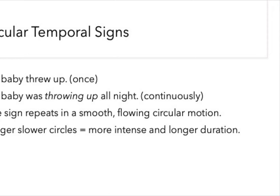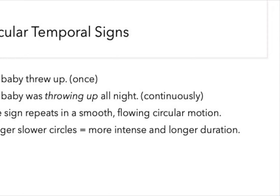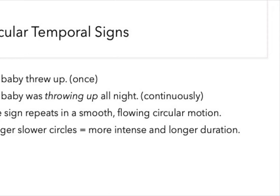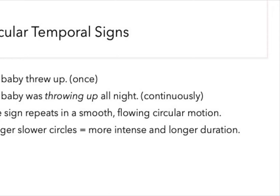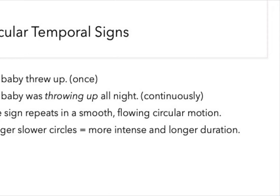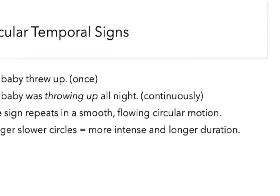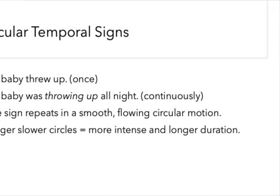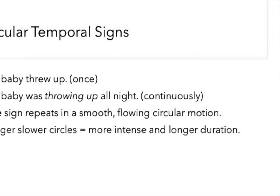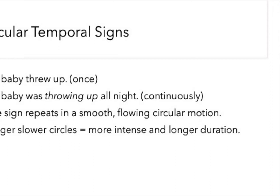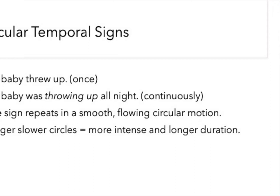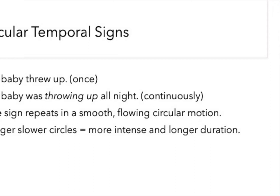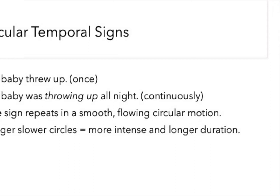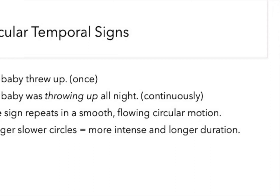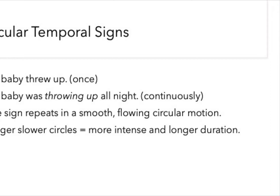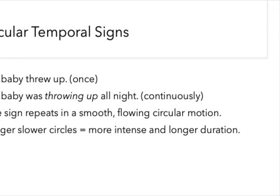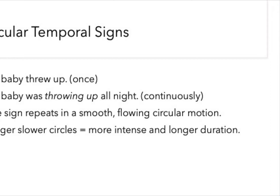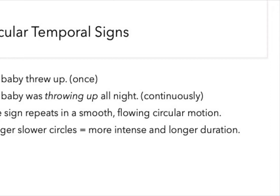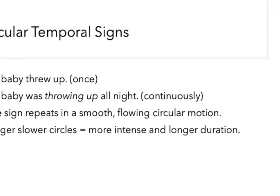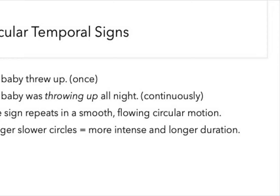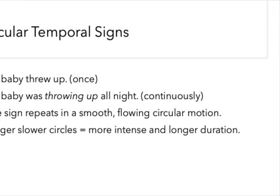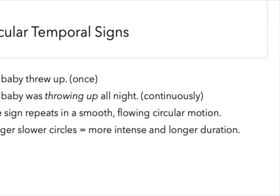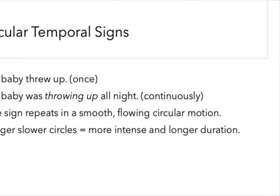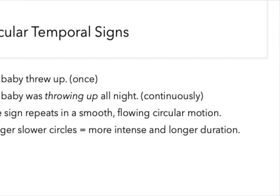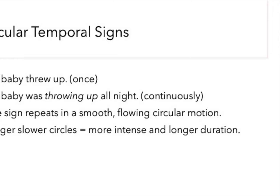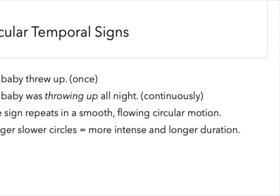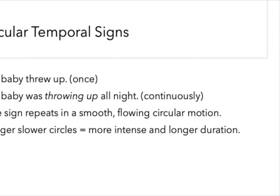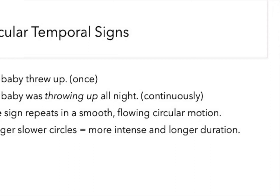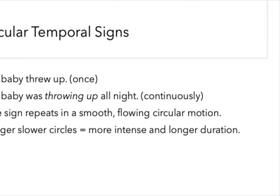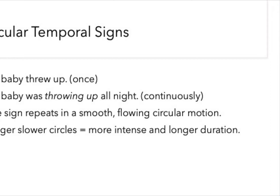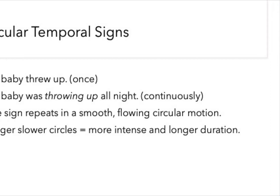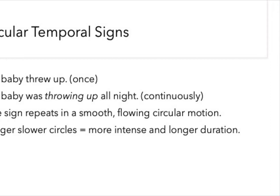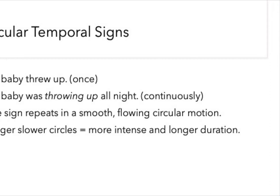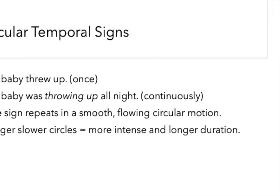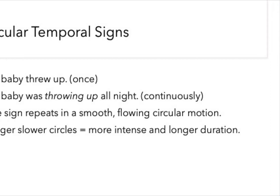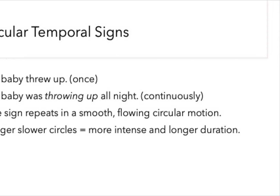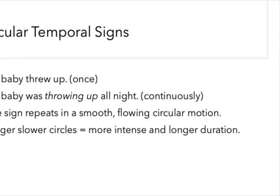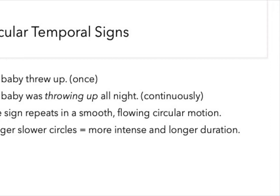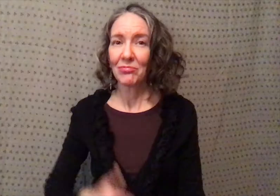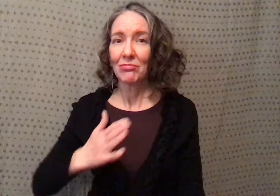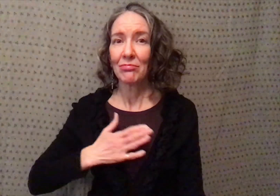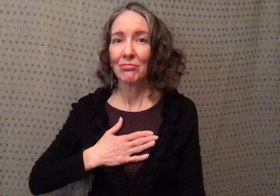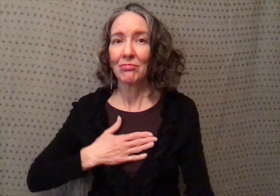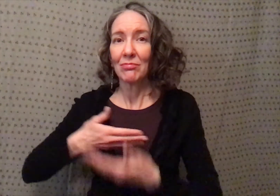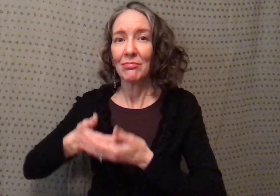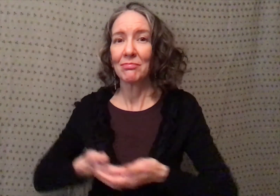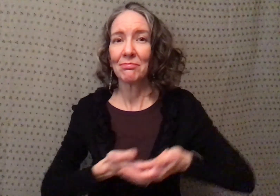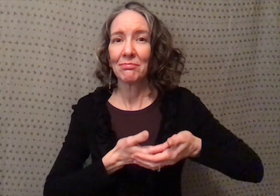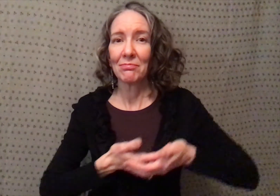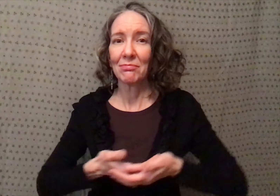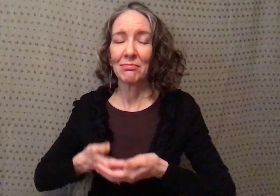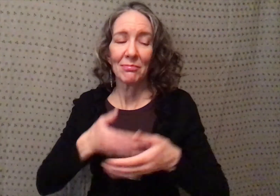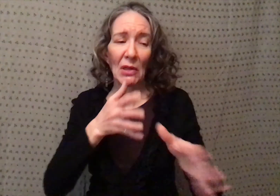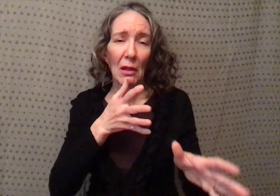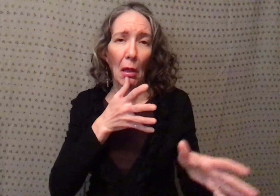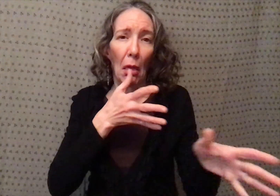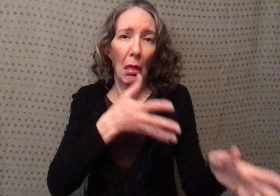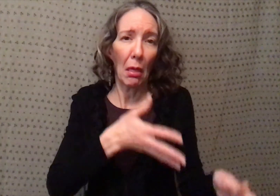circles mean more intensity and a longer duration. My baby threw